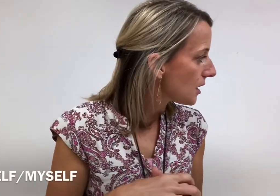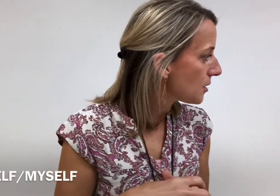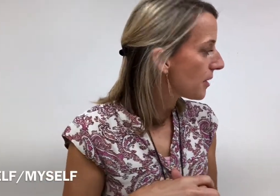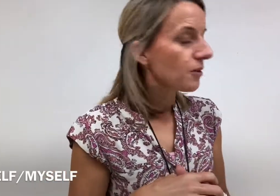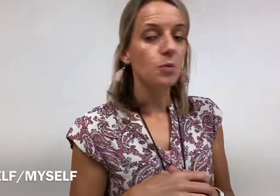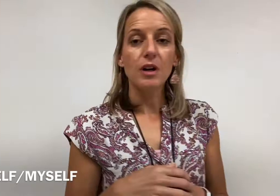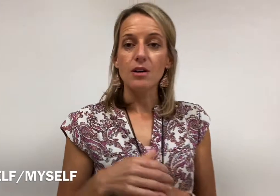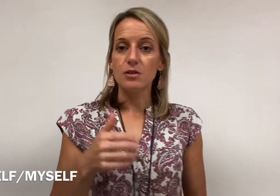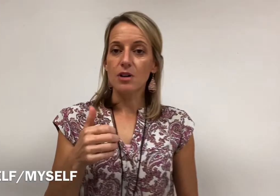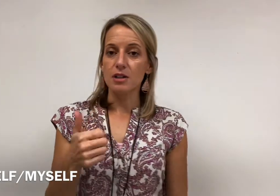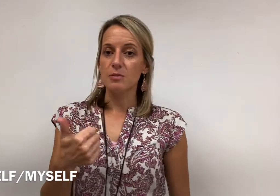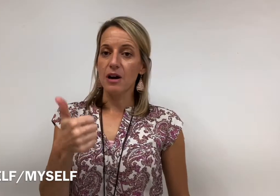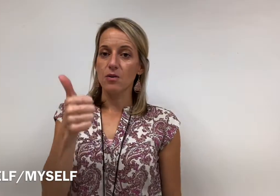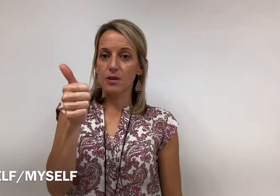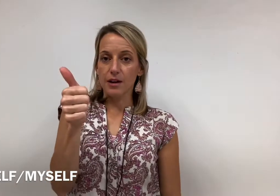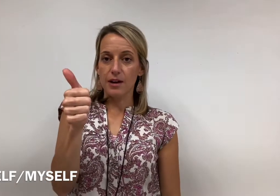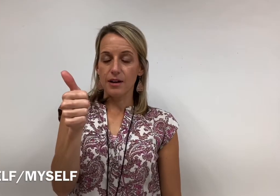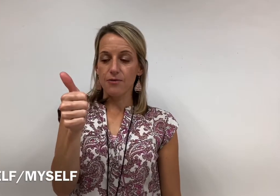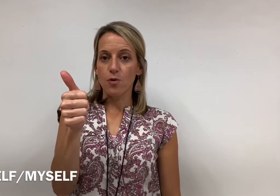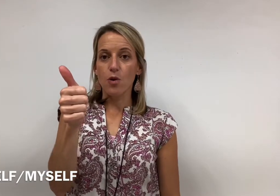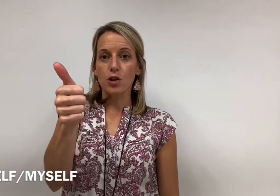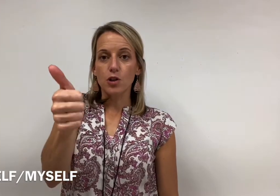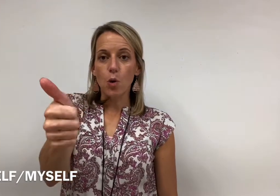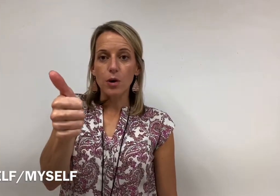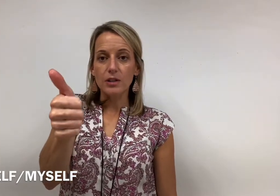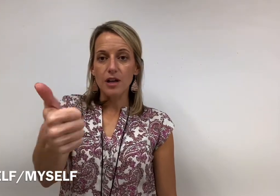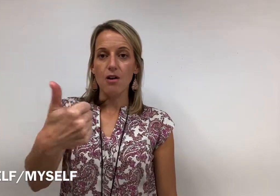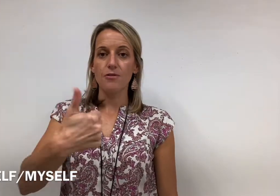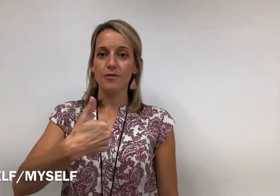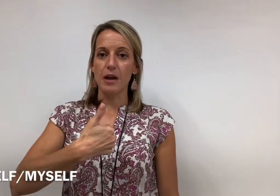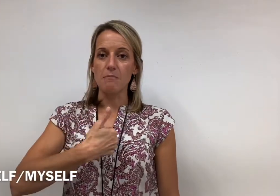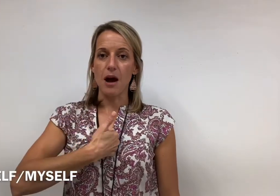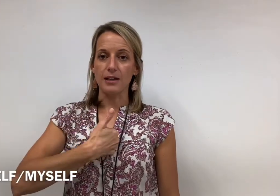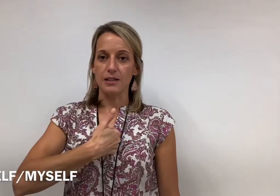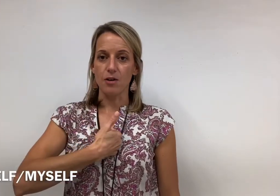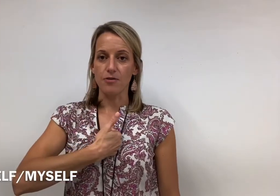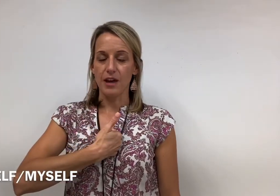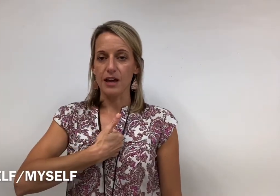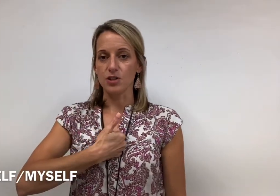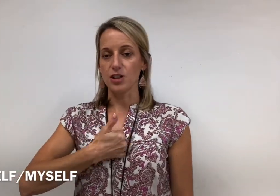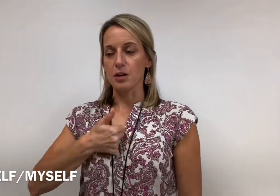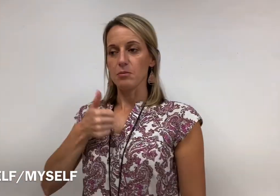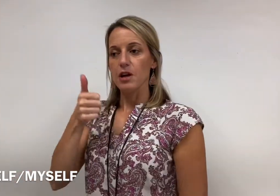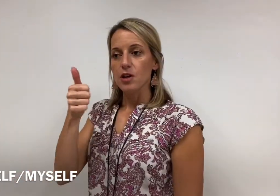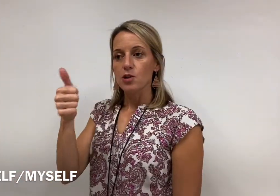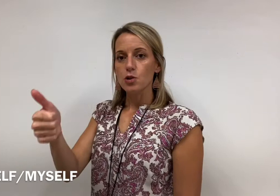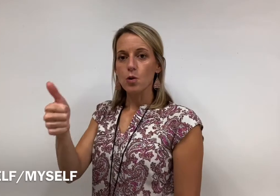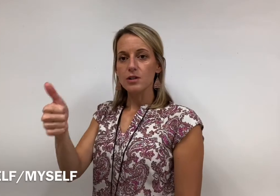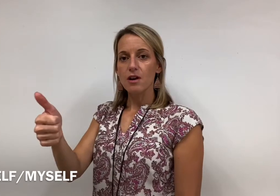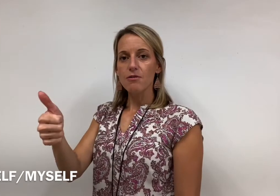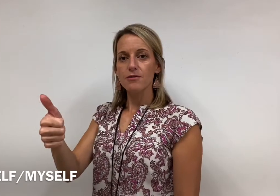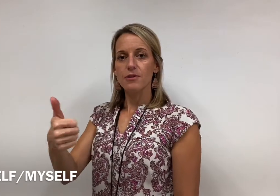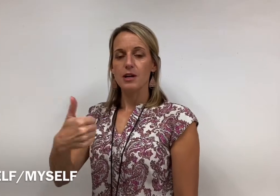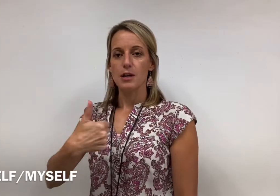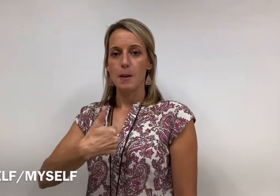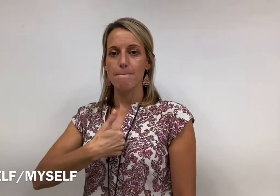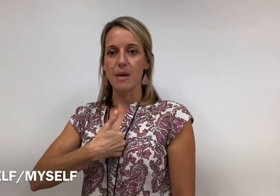And then we also talked about for yourself and myself, the hand shape. Yourself,